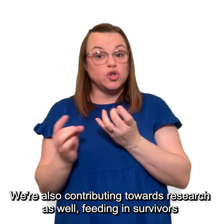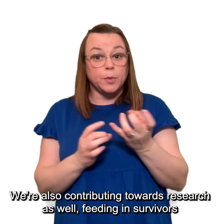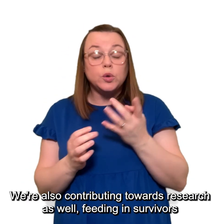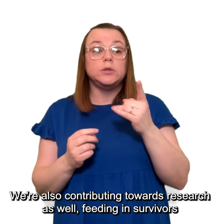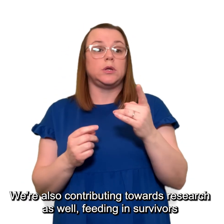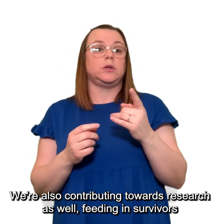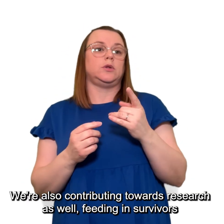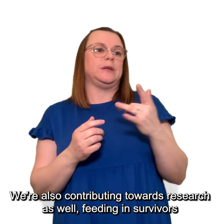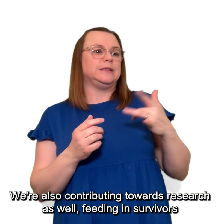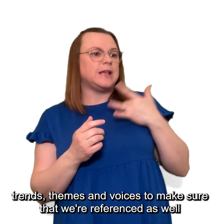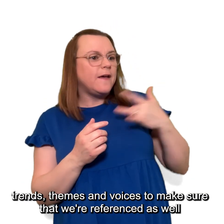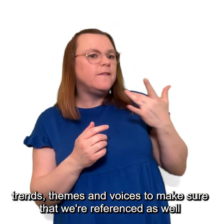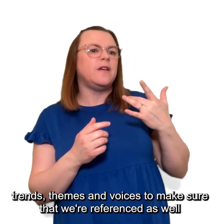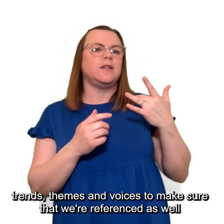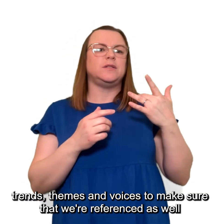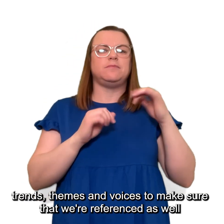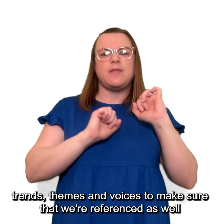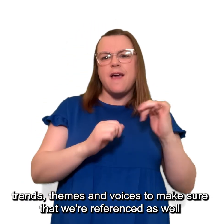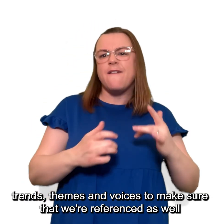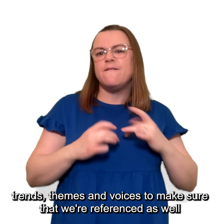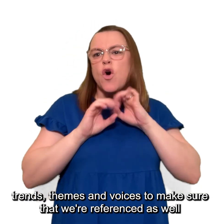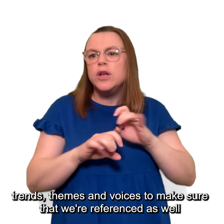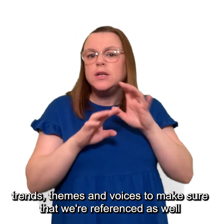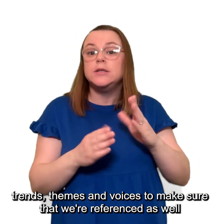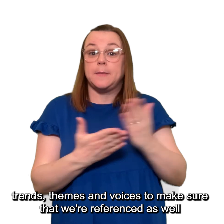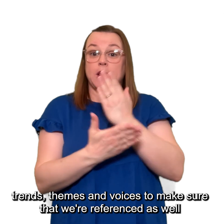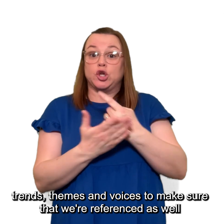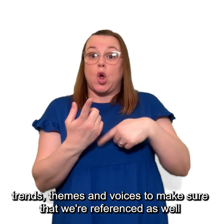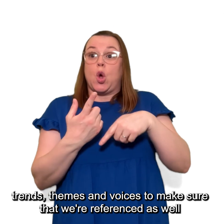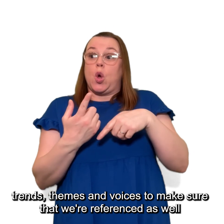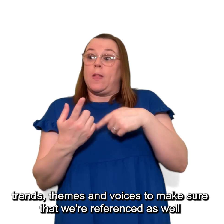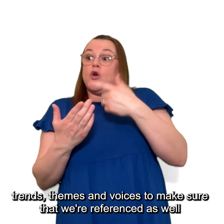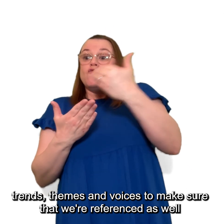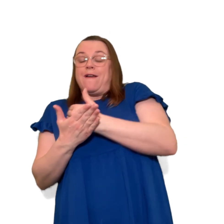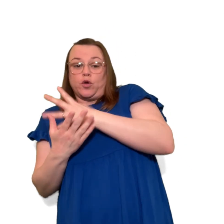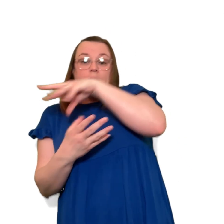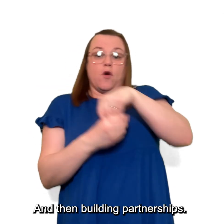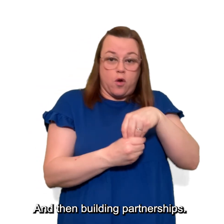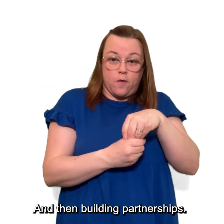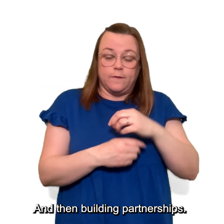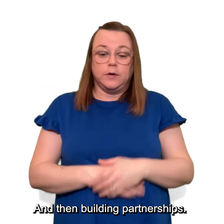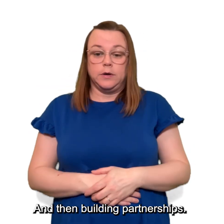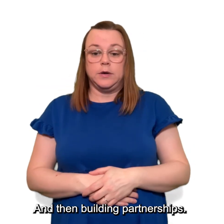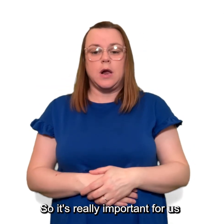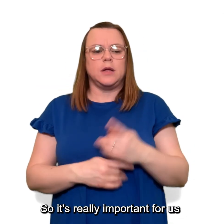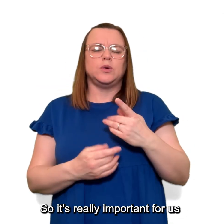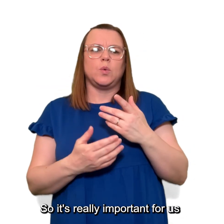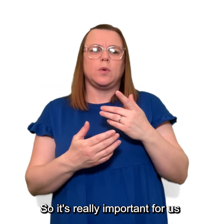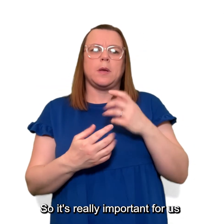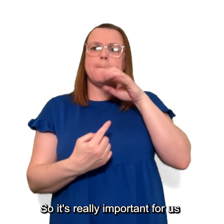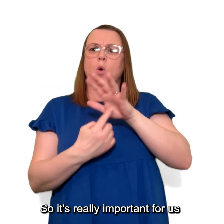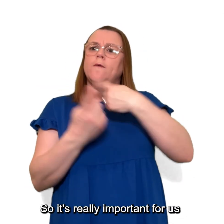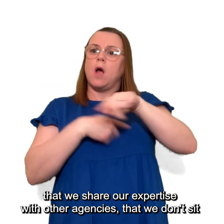research as well, feeding in survivors, trends, themes and voices to make sure that we're referenced as well. And then building partnerships. So it's